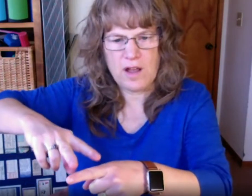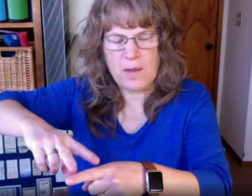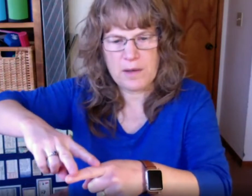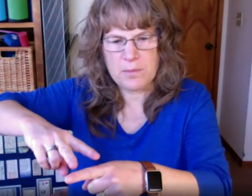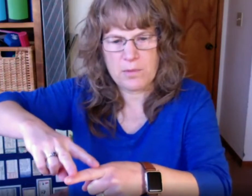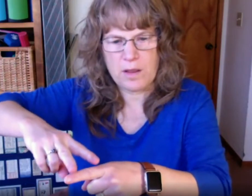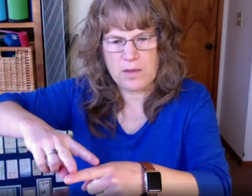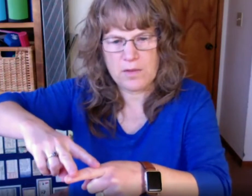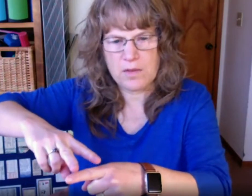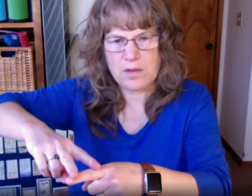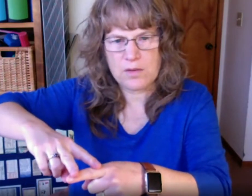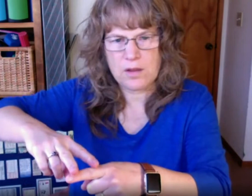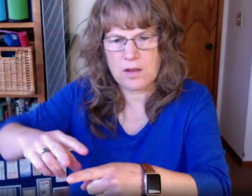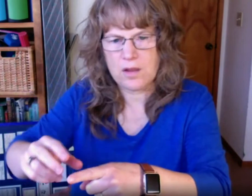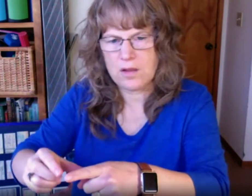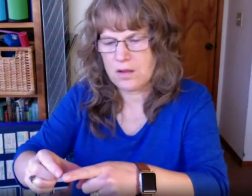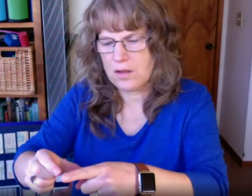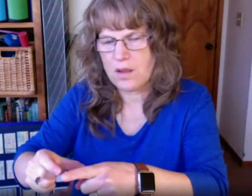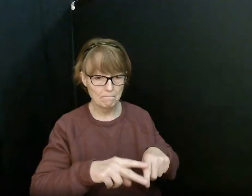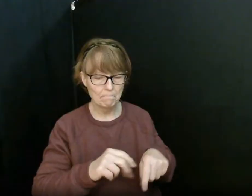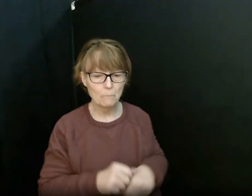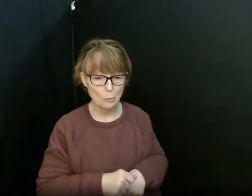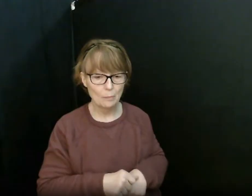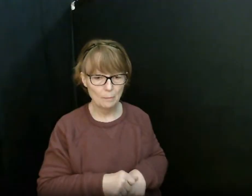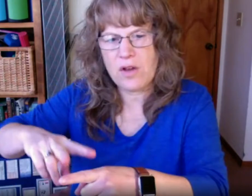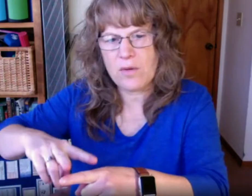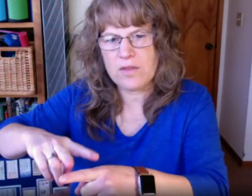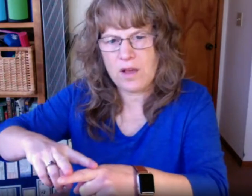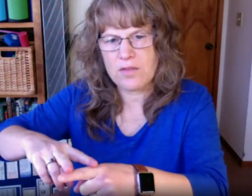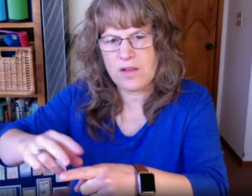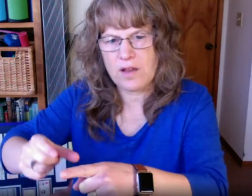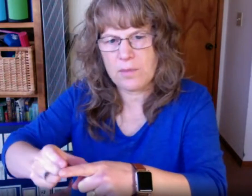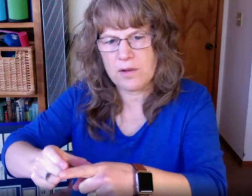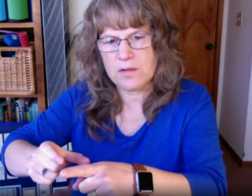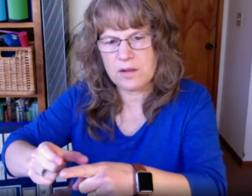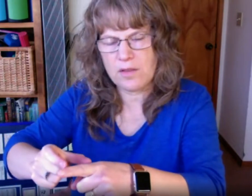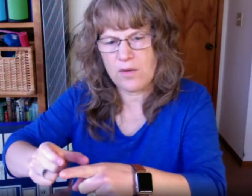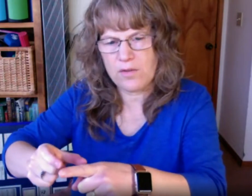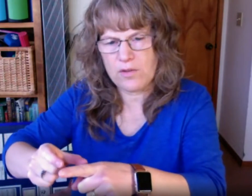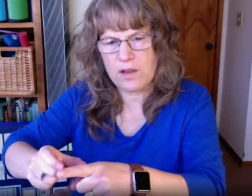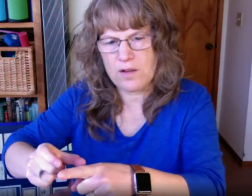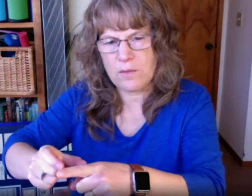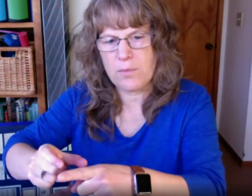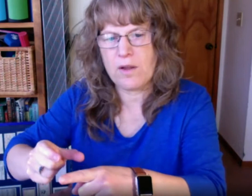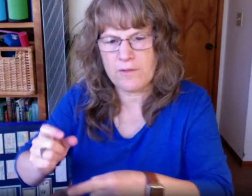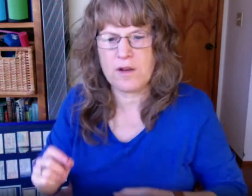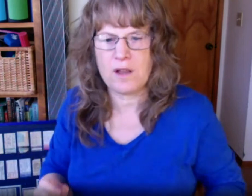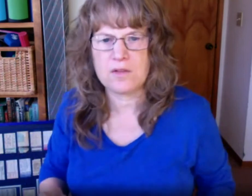and it boings. Okay. And nouns always, they double. It's always kind of a boing for nouns.